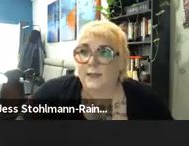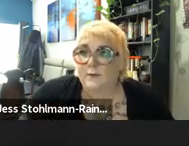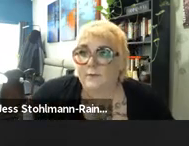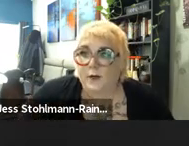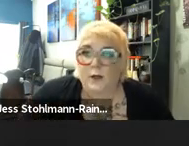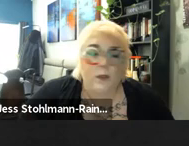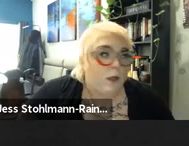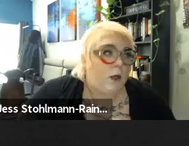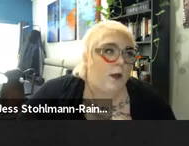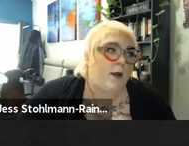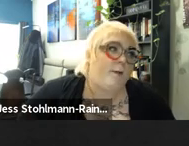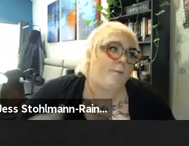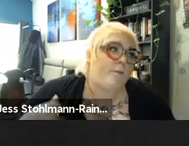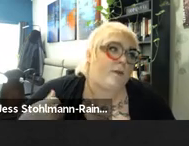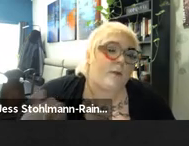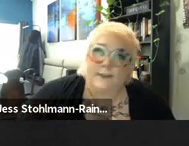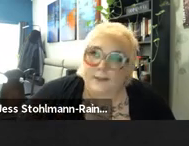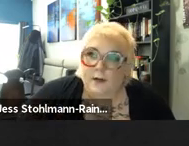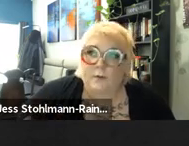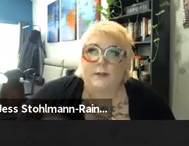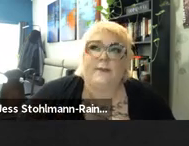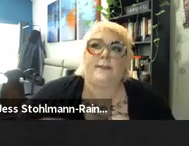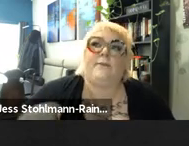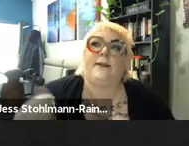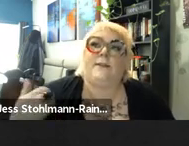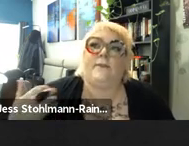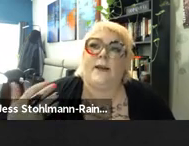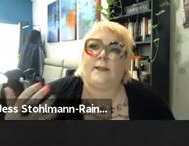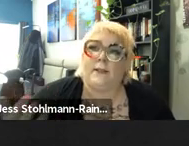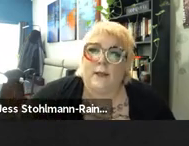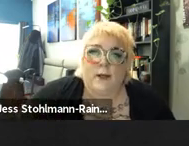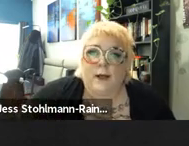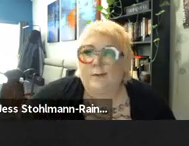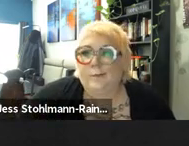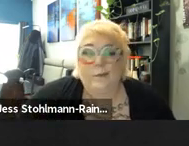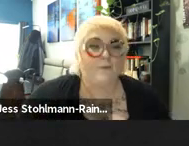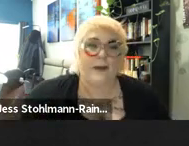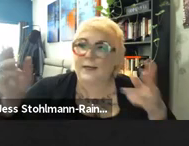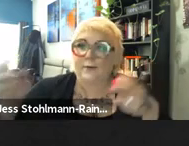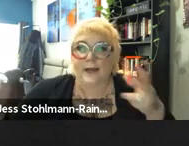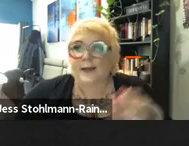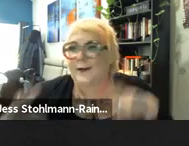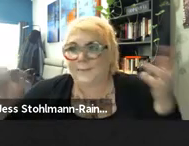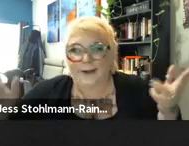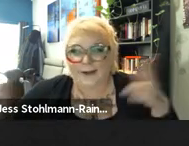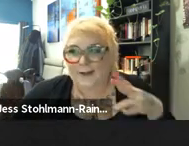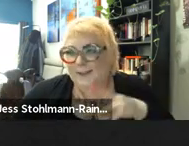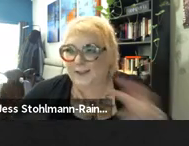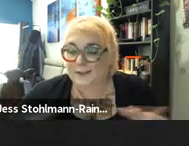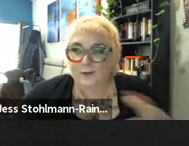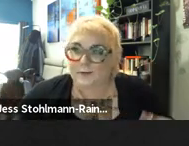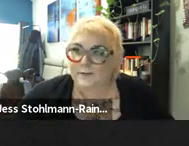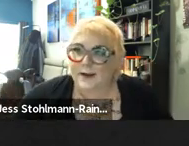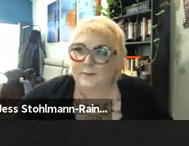a crisis line referral um someone has to need or want to be seen face-to-face um have an acute need um again